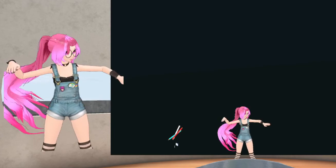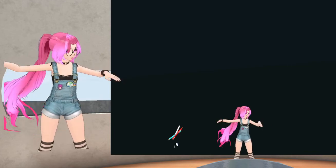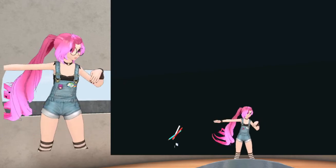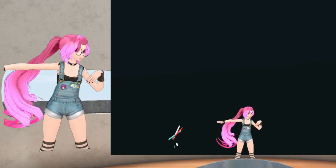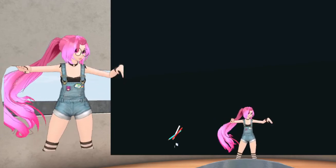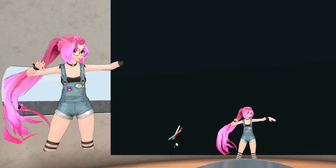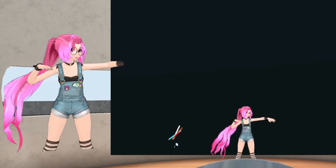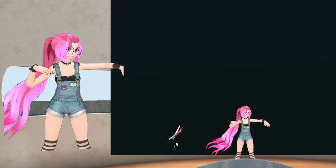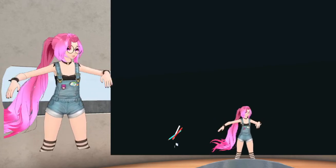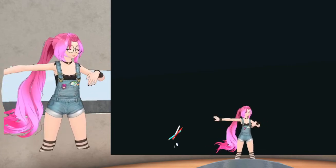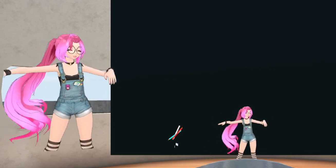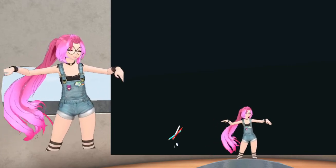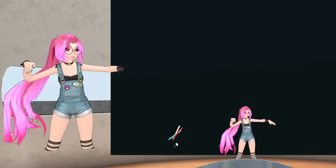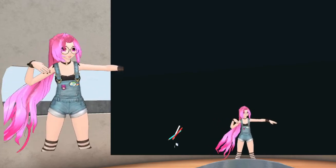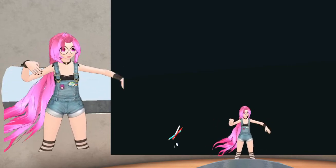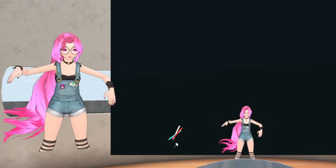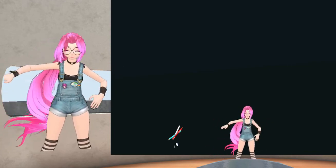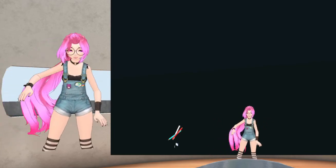forth.